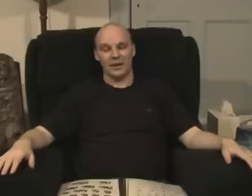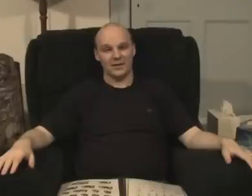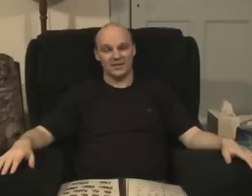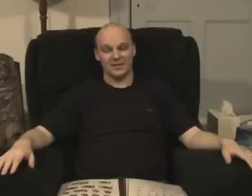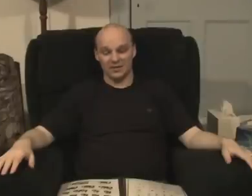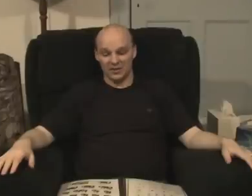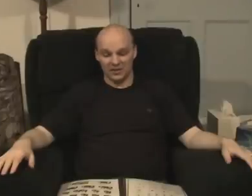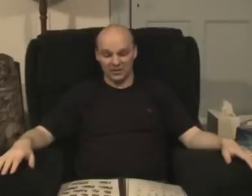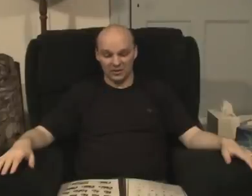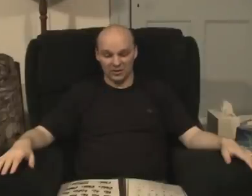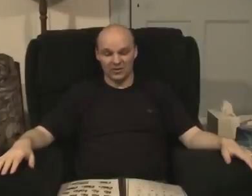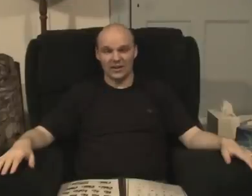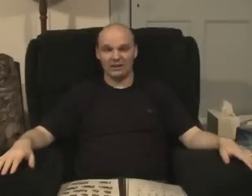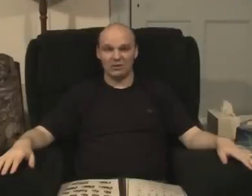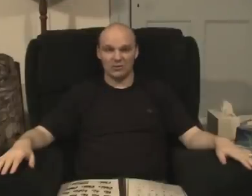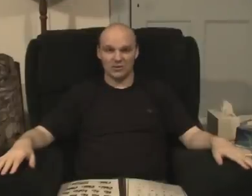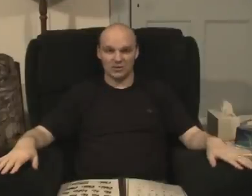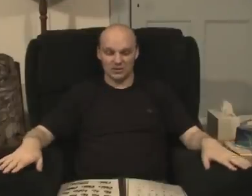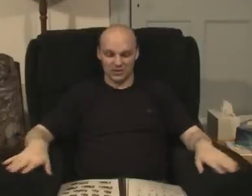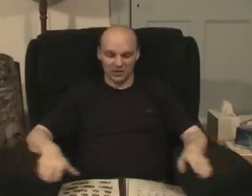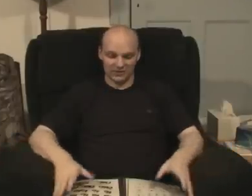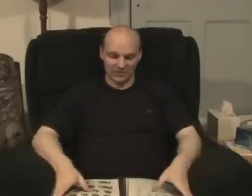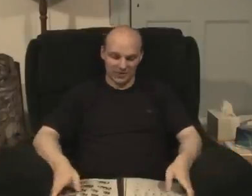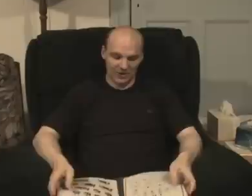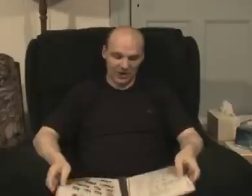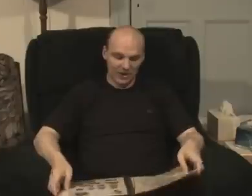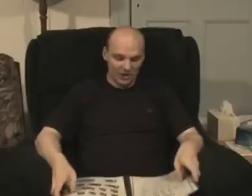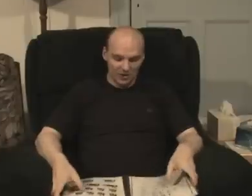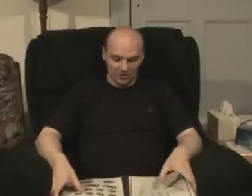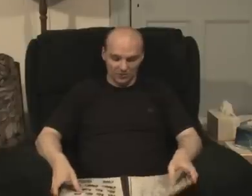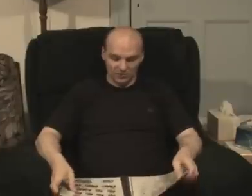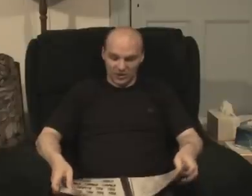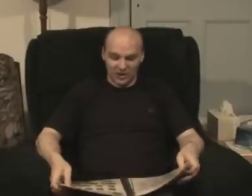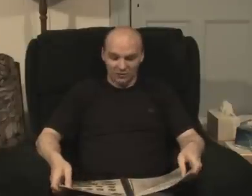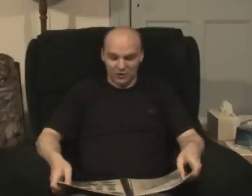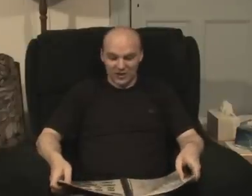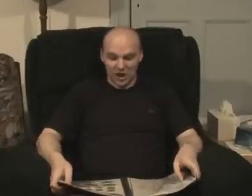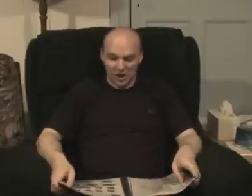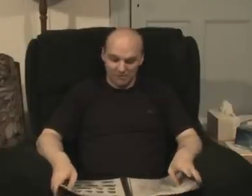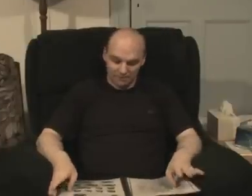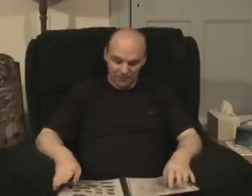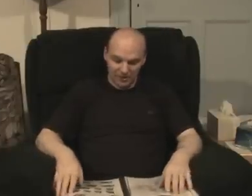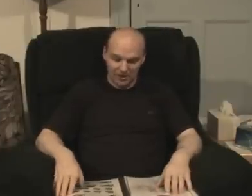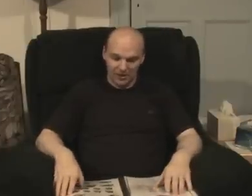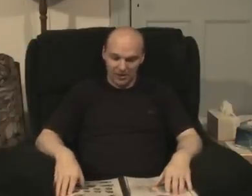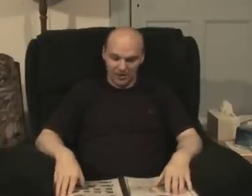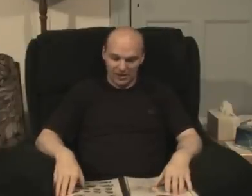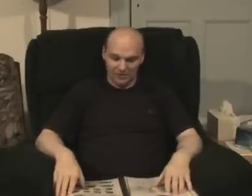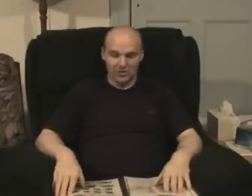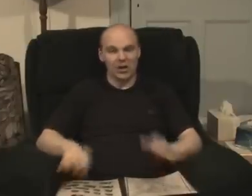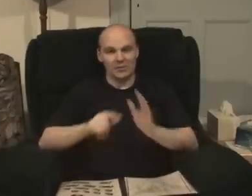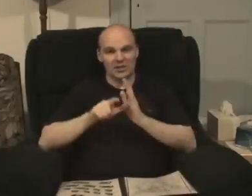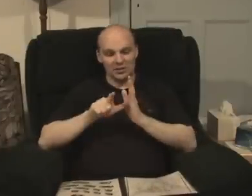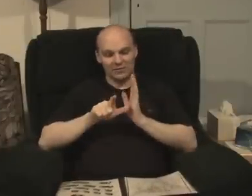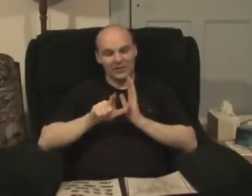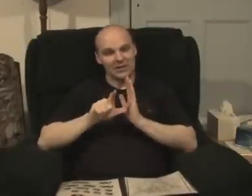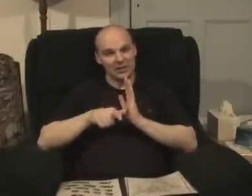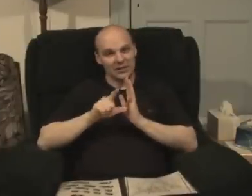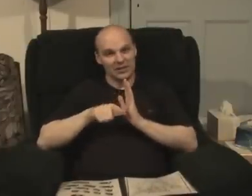Okay, this is the third Auslan course, signs from that one. Started off with time. Time itself is like